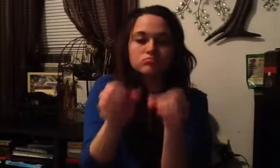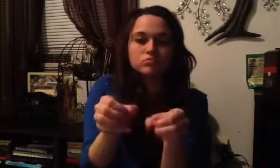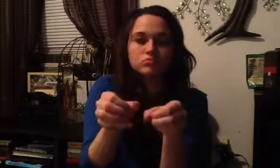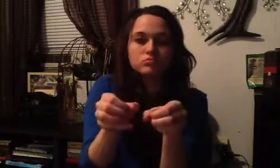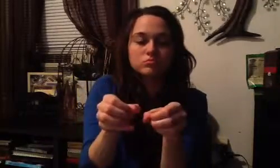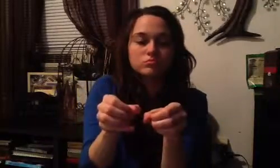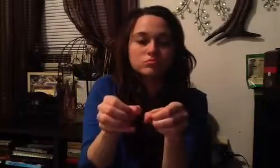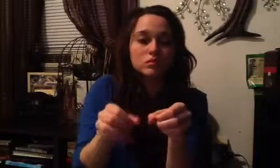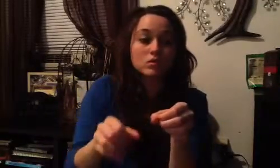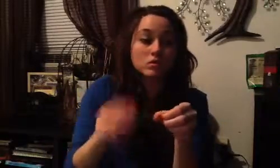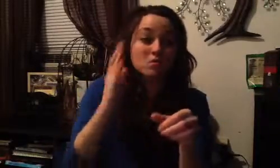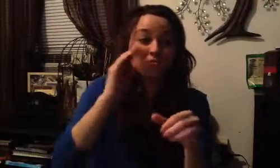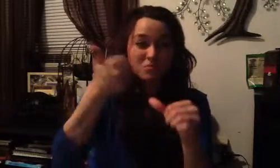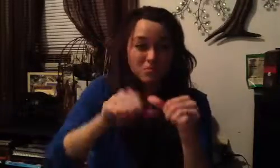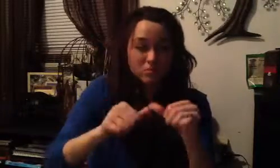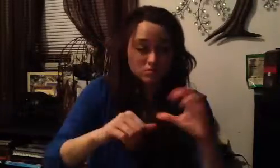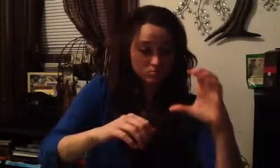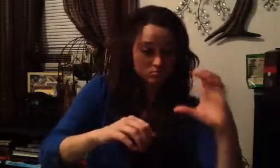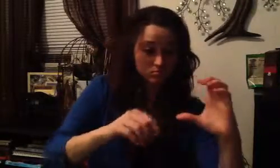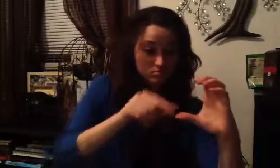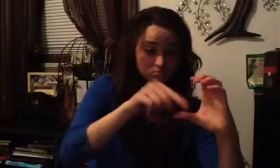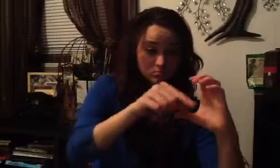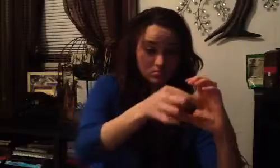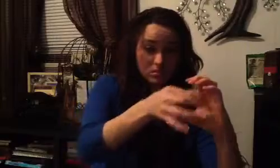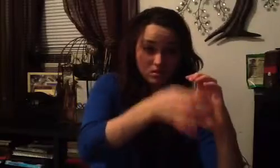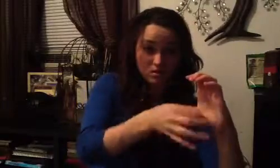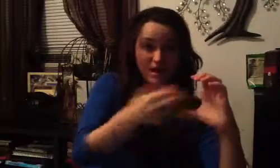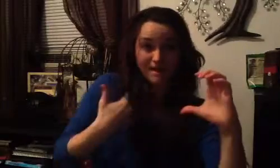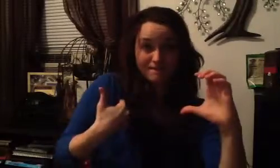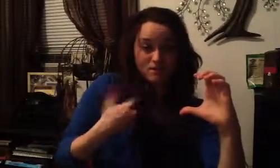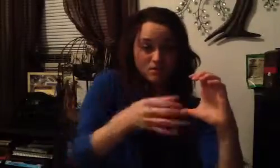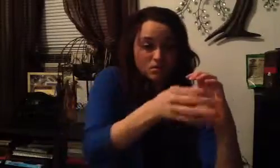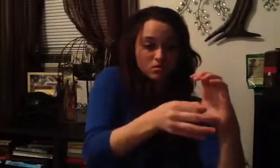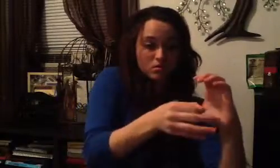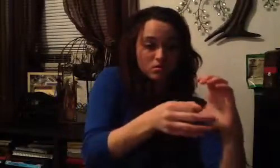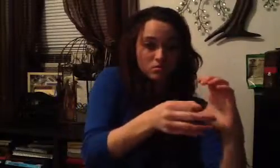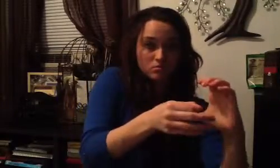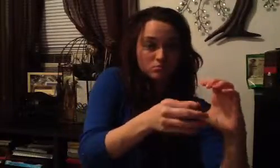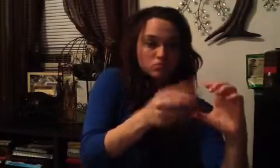On the other side was the pulmonary semilunar. So this comes up.